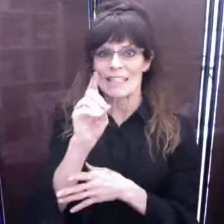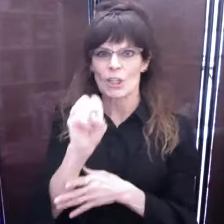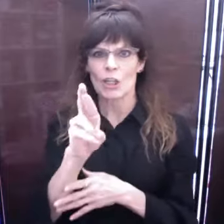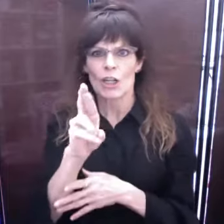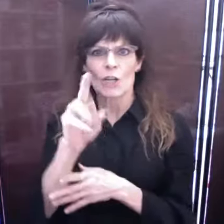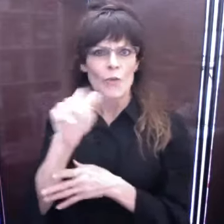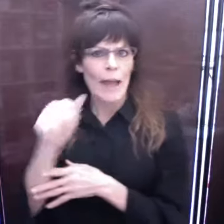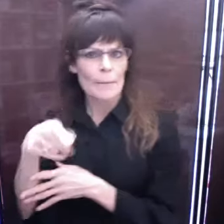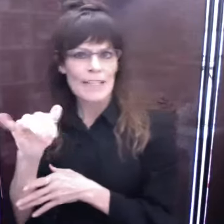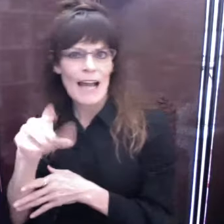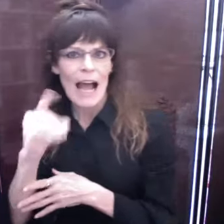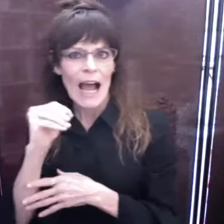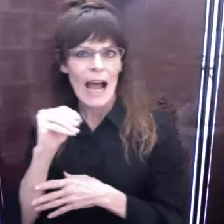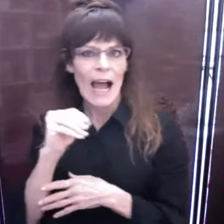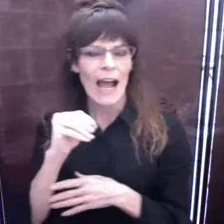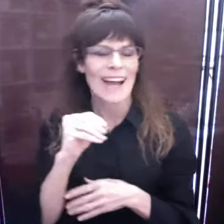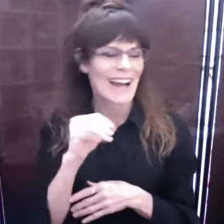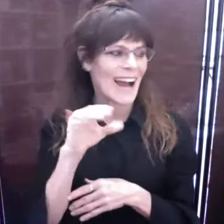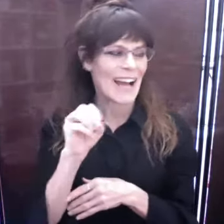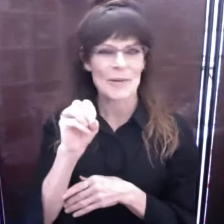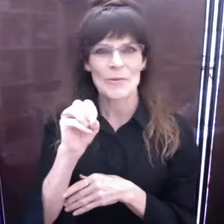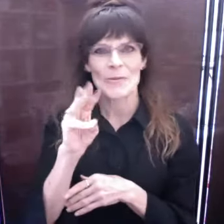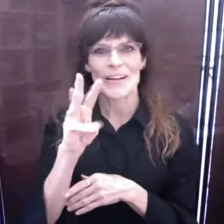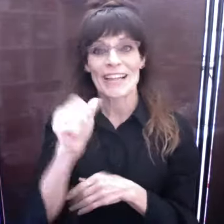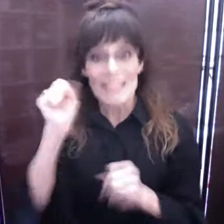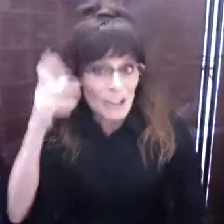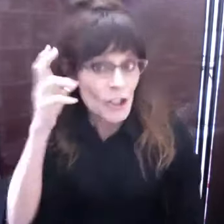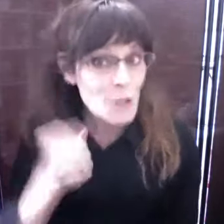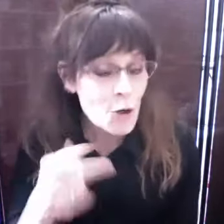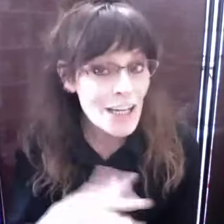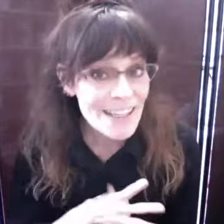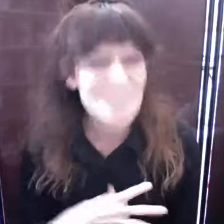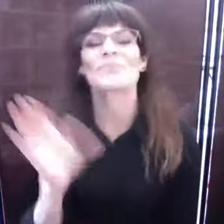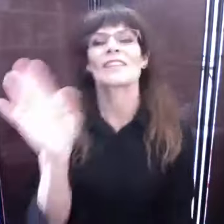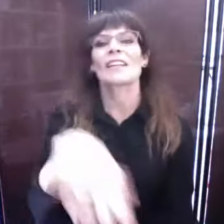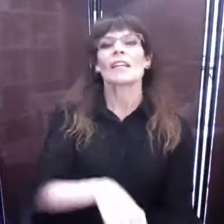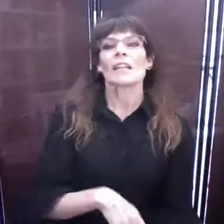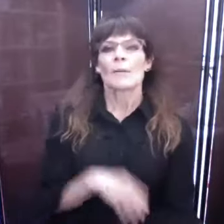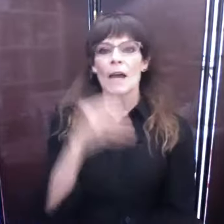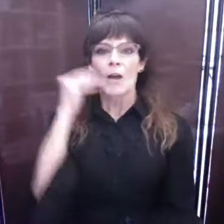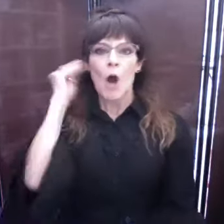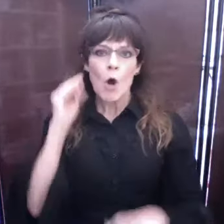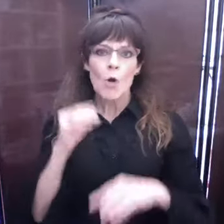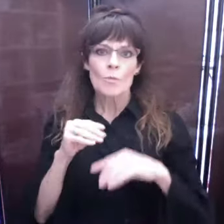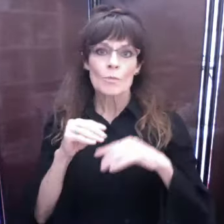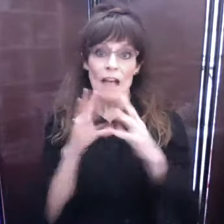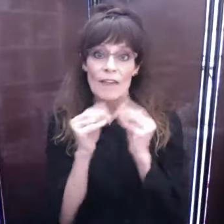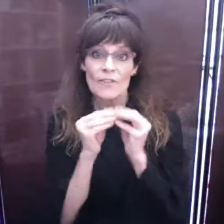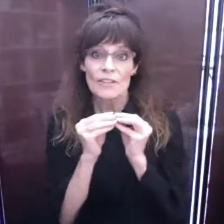way? Okay. And my home conference is Fellowship of the Spirit, Colorado,